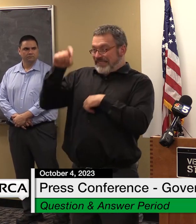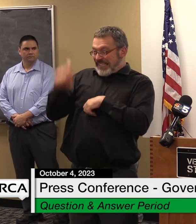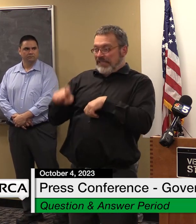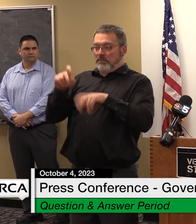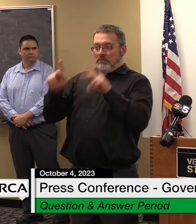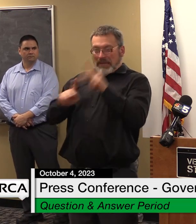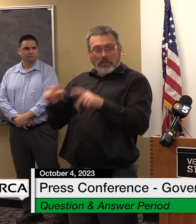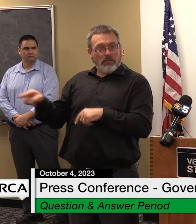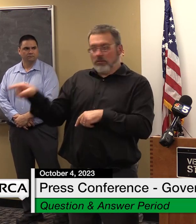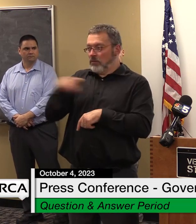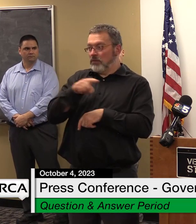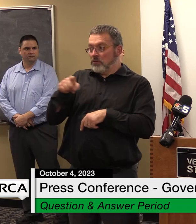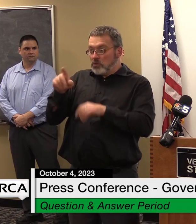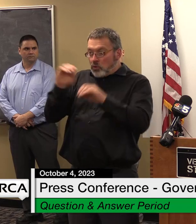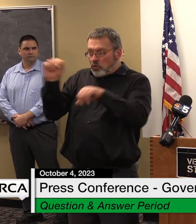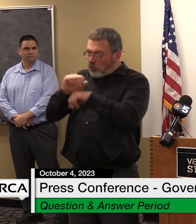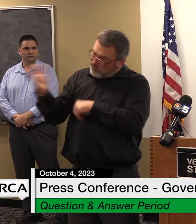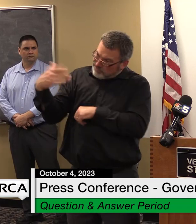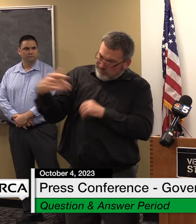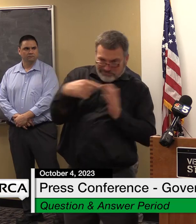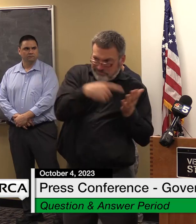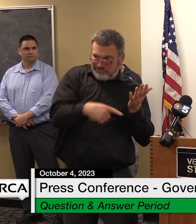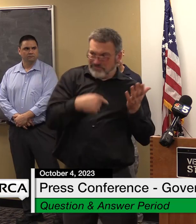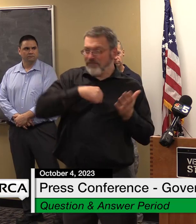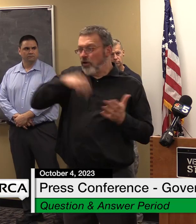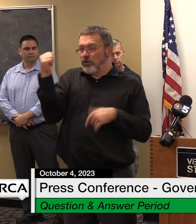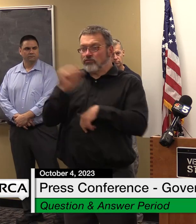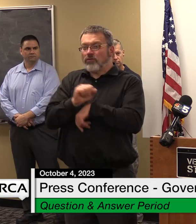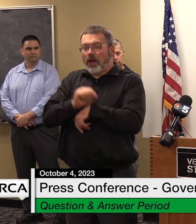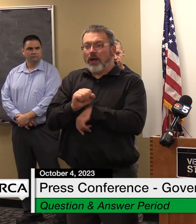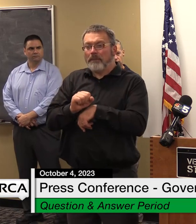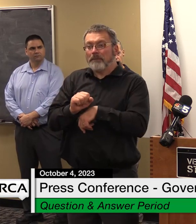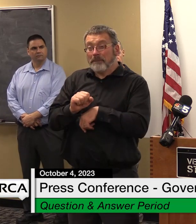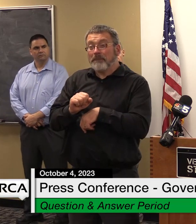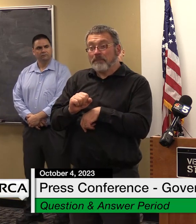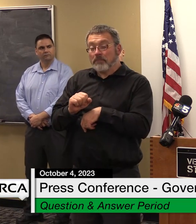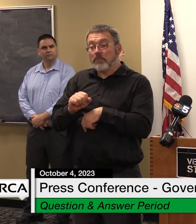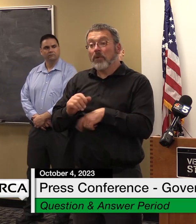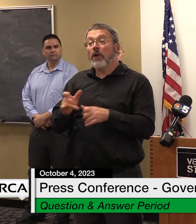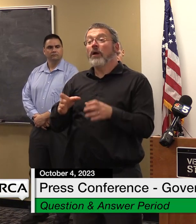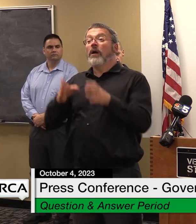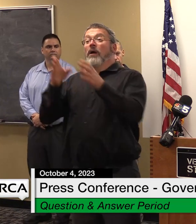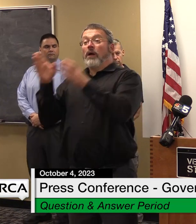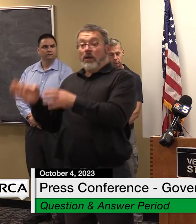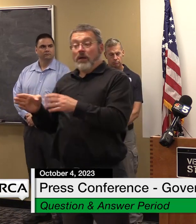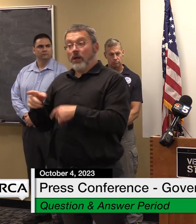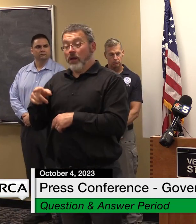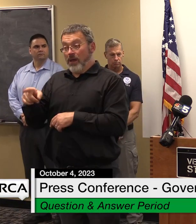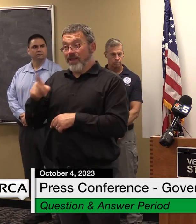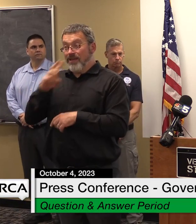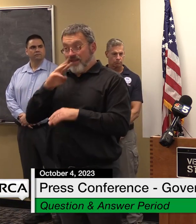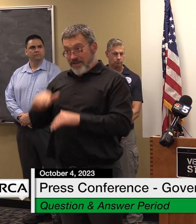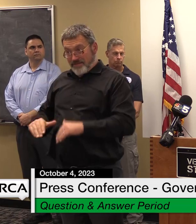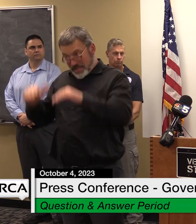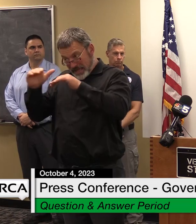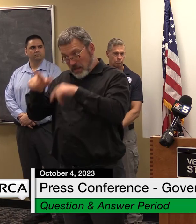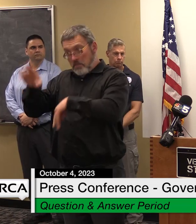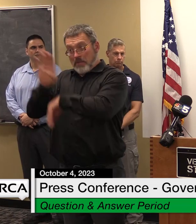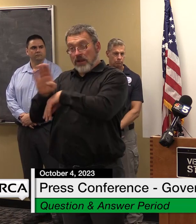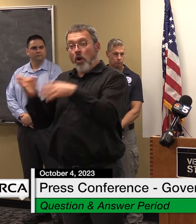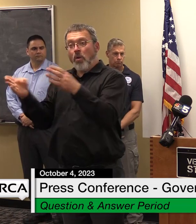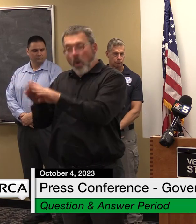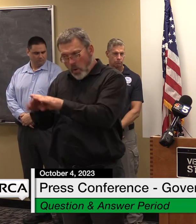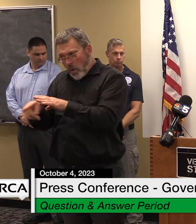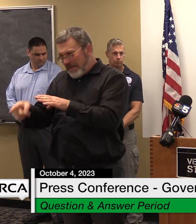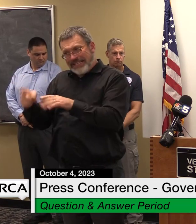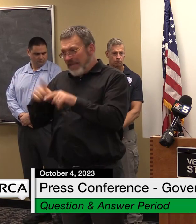that are open. But for those who are impacted by the flood and are going back to the business that they came from that just hasn't reopened,